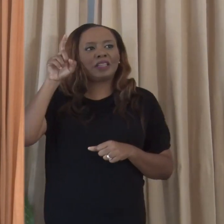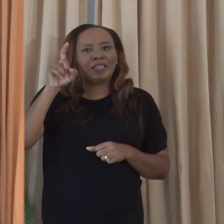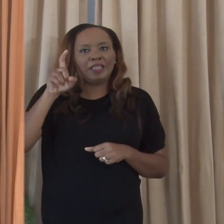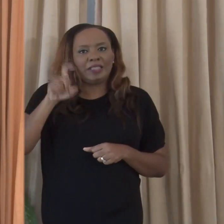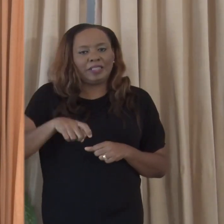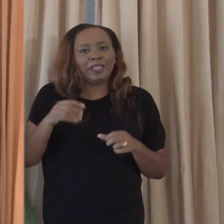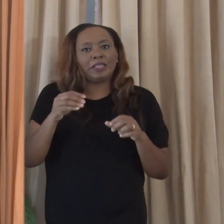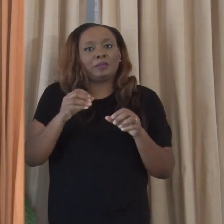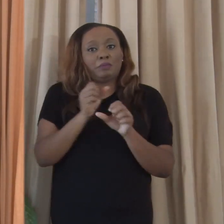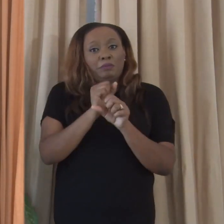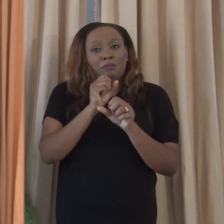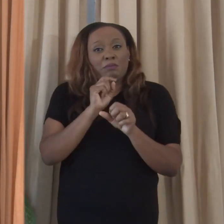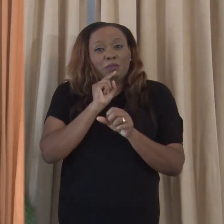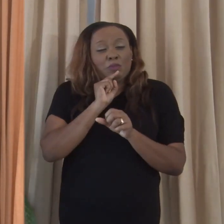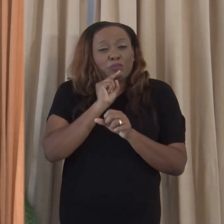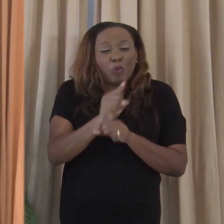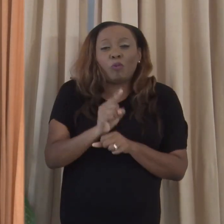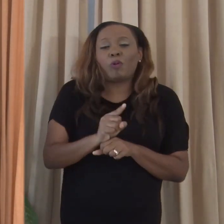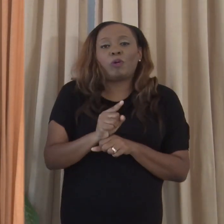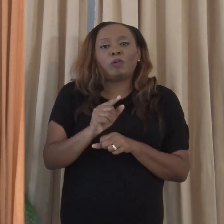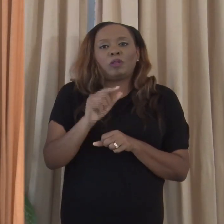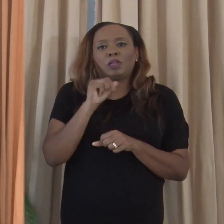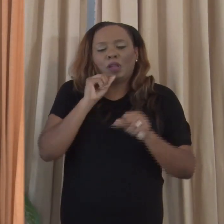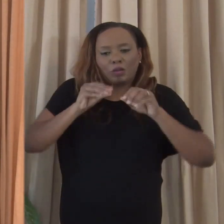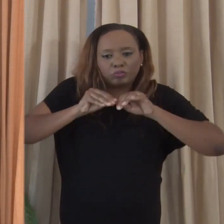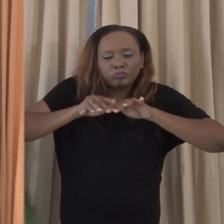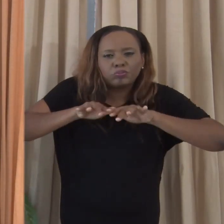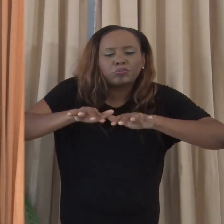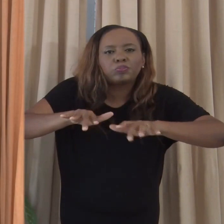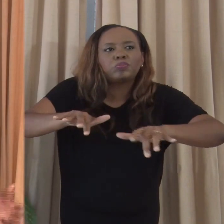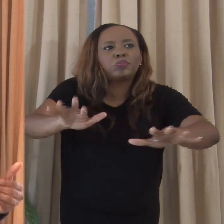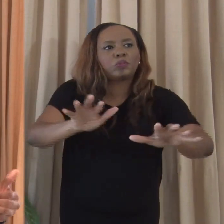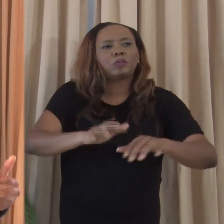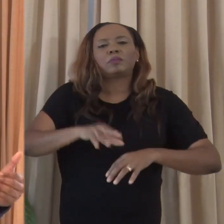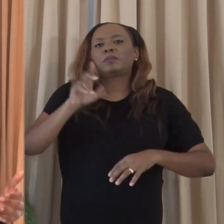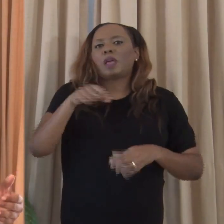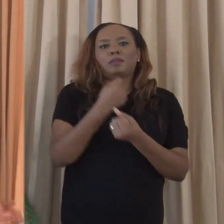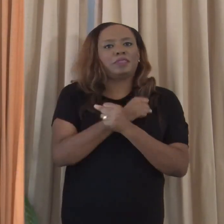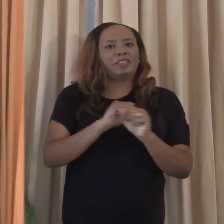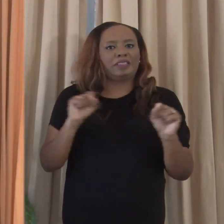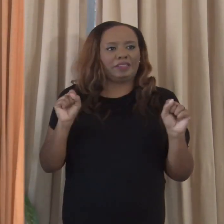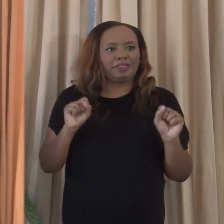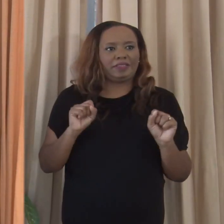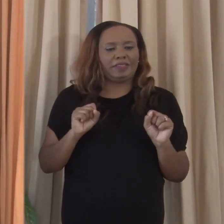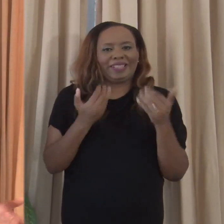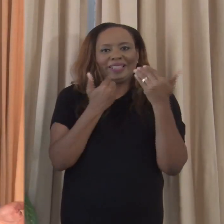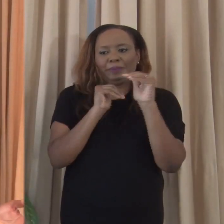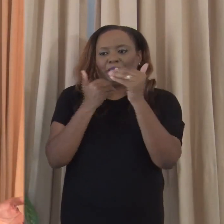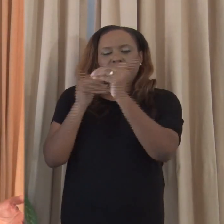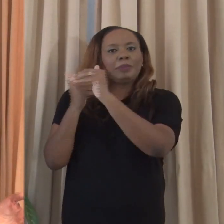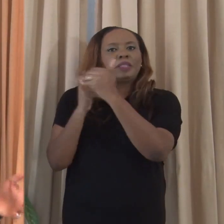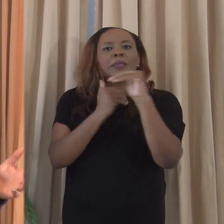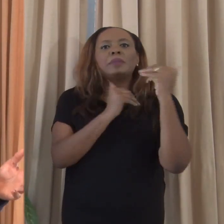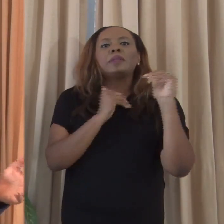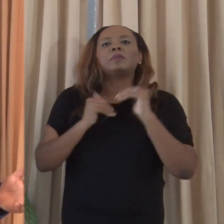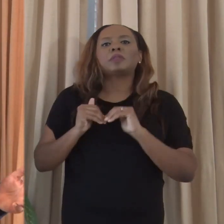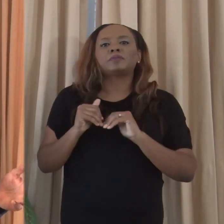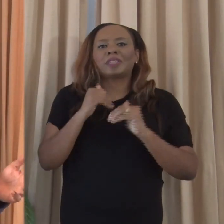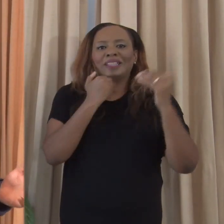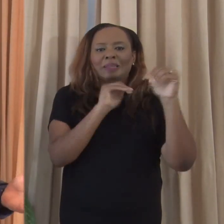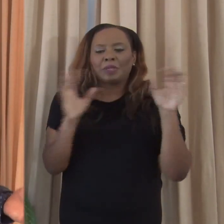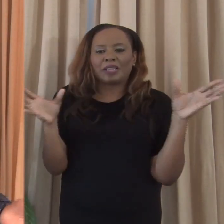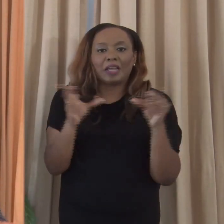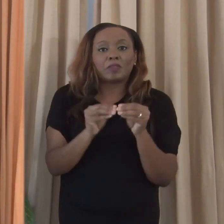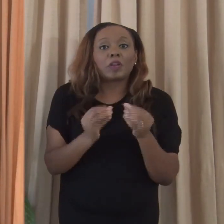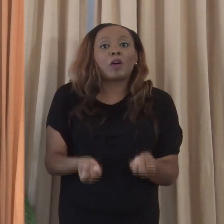in-country transmission, and therefore you have to do that in a responsible and measured way. But at the same time, we want to make